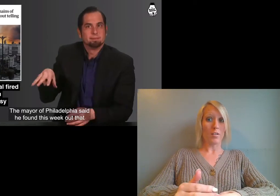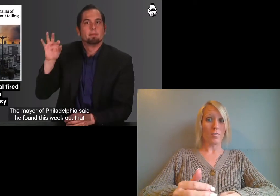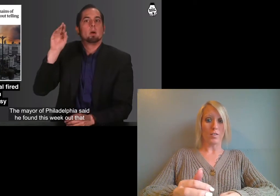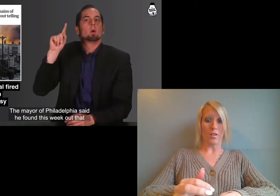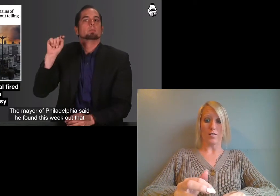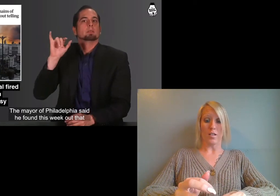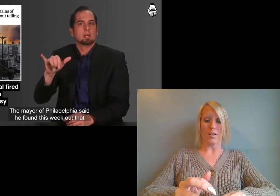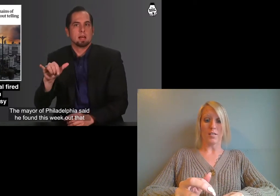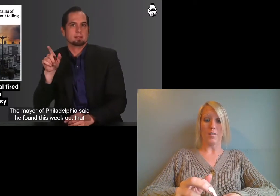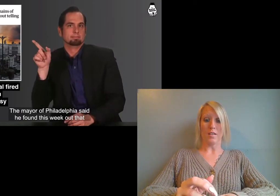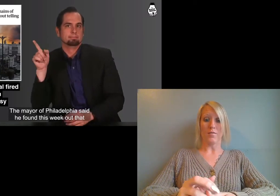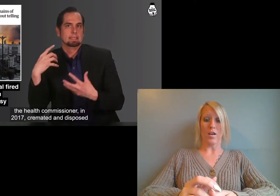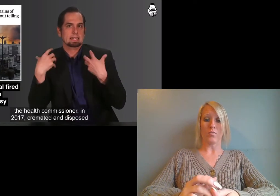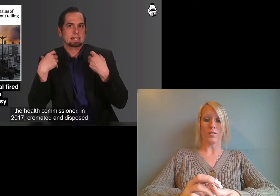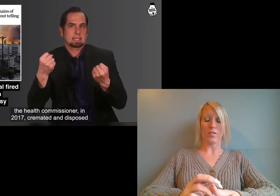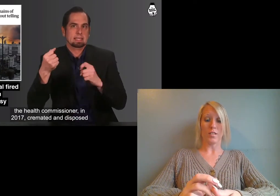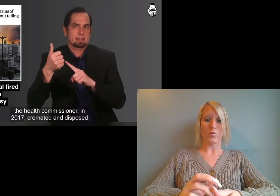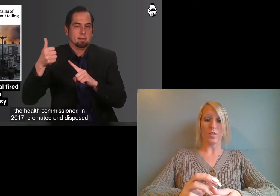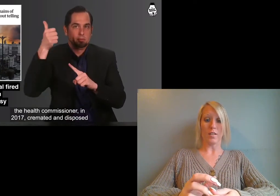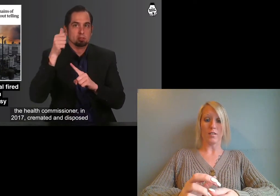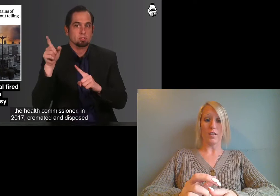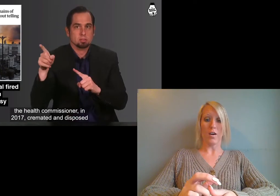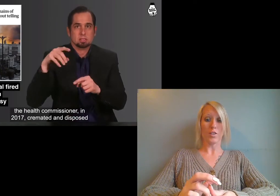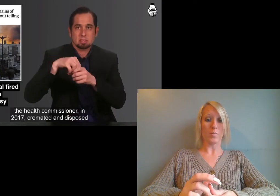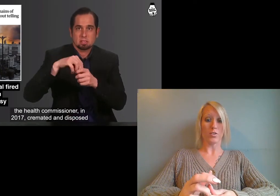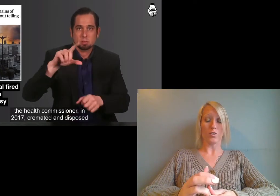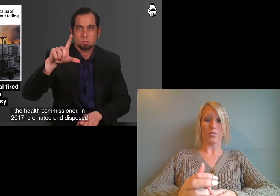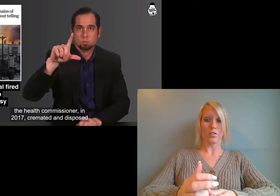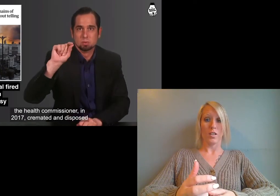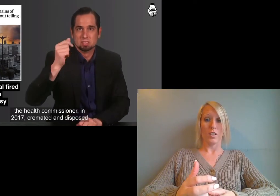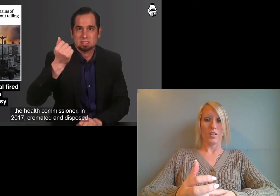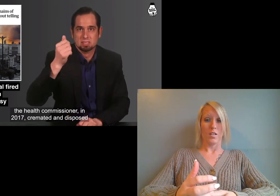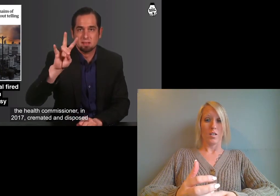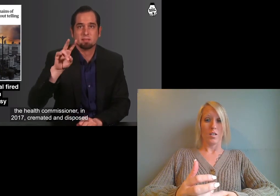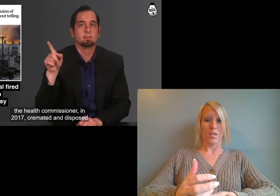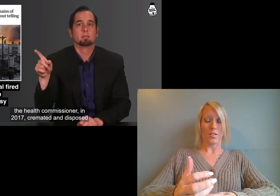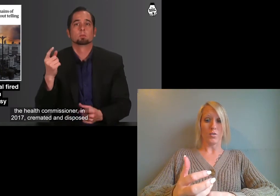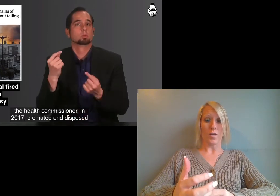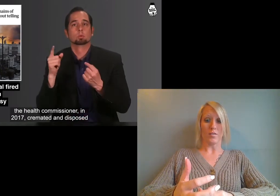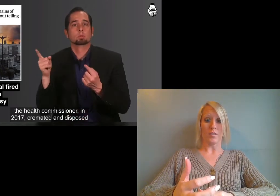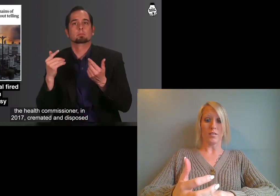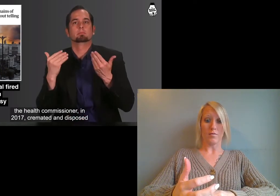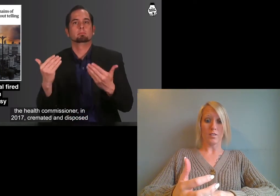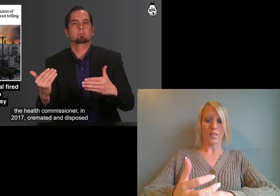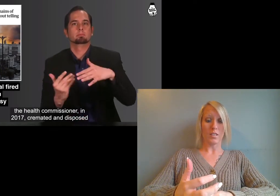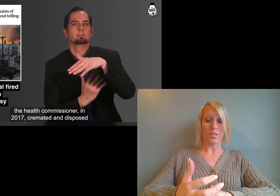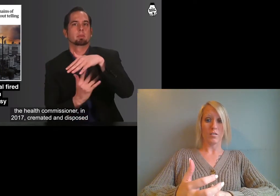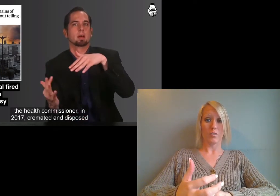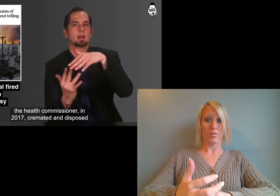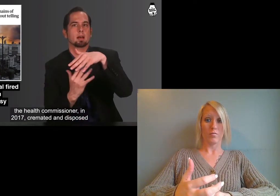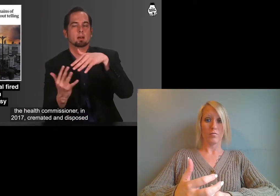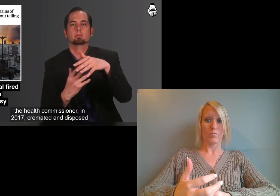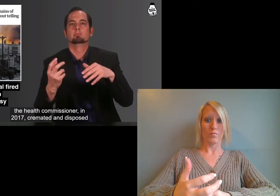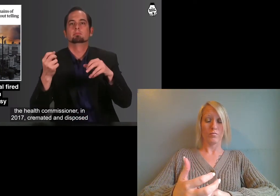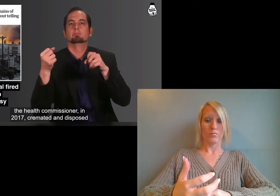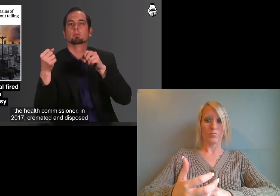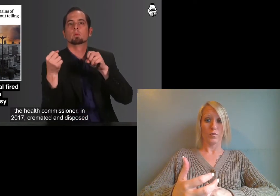The mayor of Philadelphia said that he found this week that the health commissioner in 2017